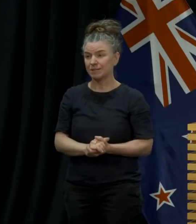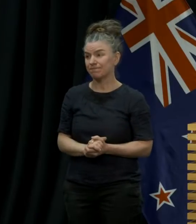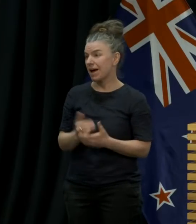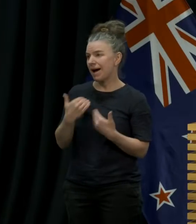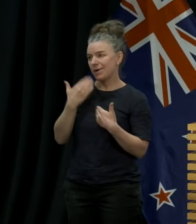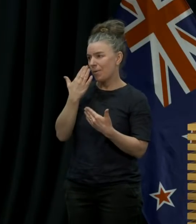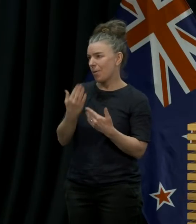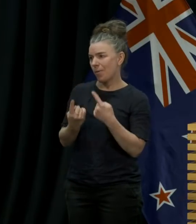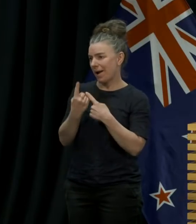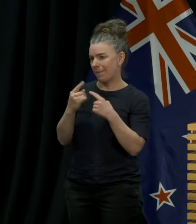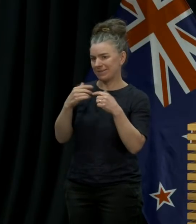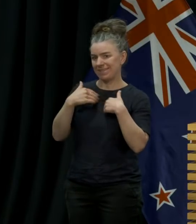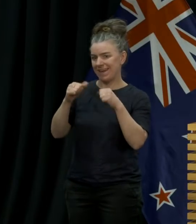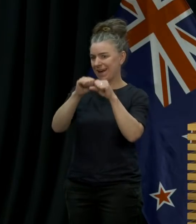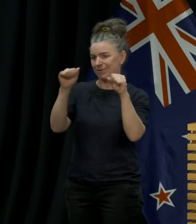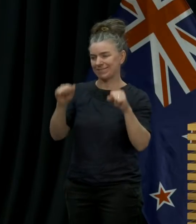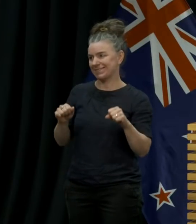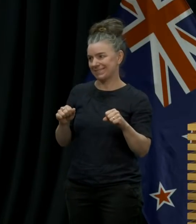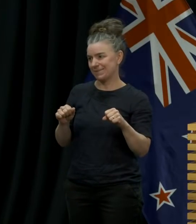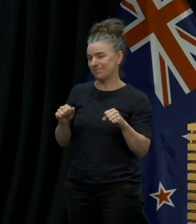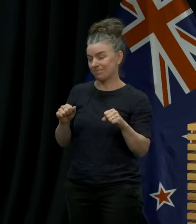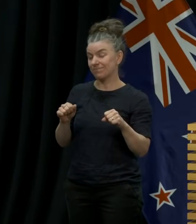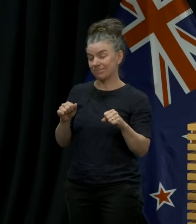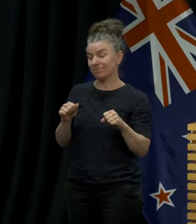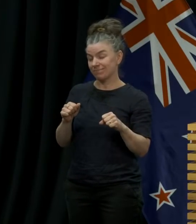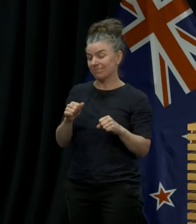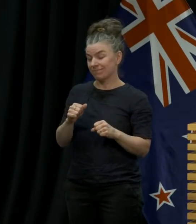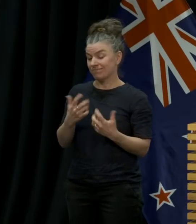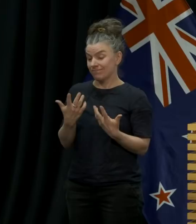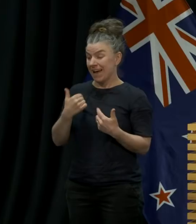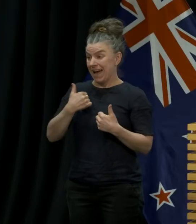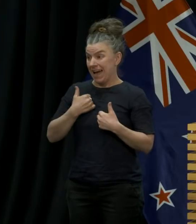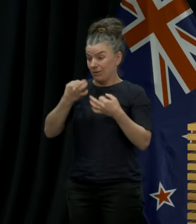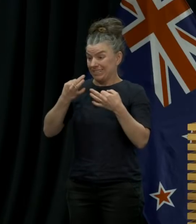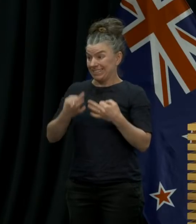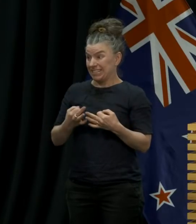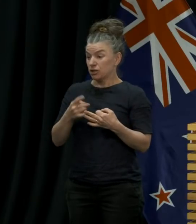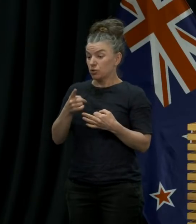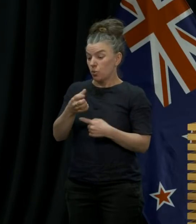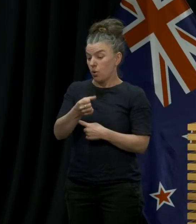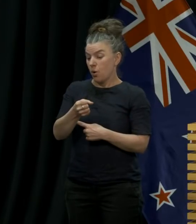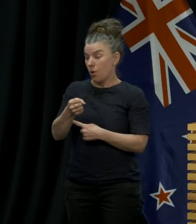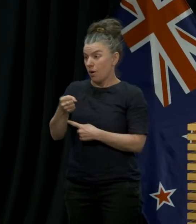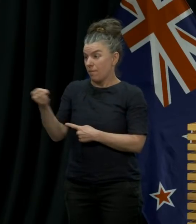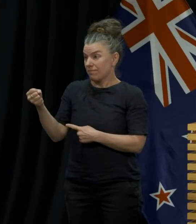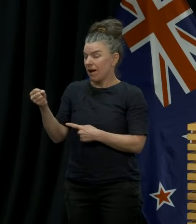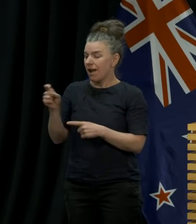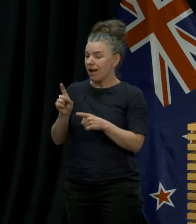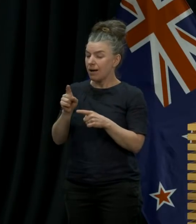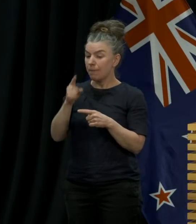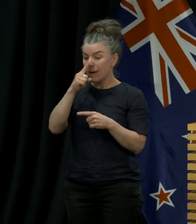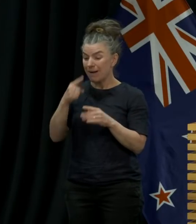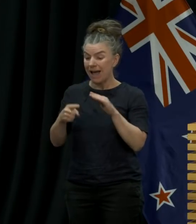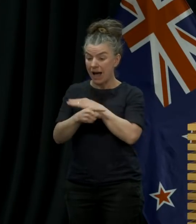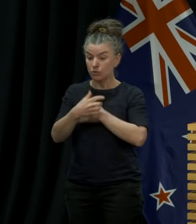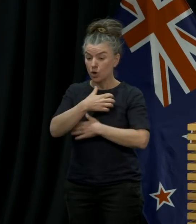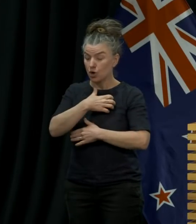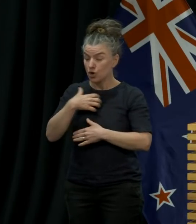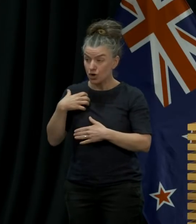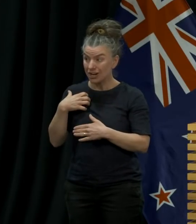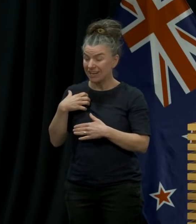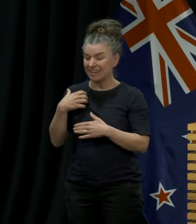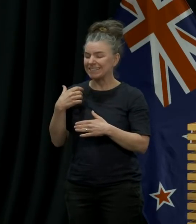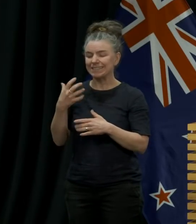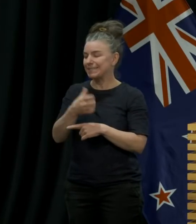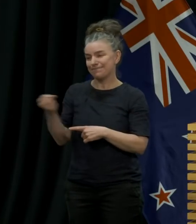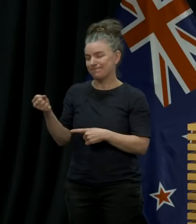this case. I'm the first to acknowledge that the decision we've made here to suspend compassionate leave will not be a popular one for many,